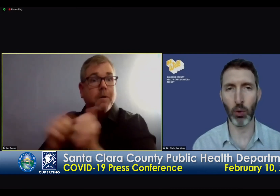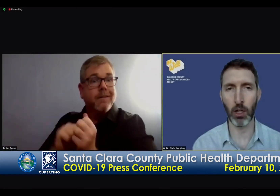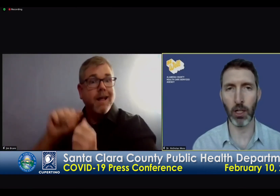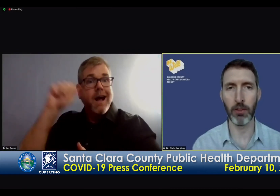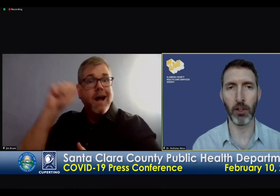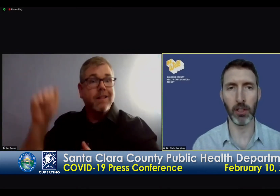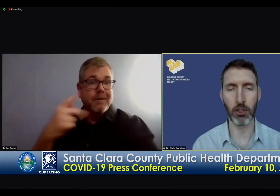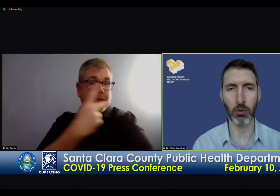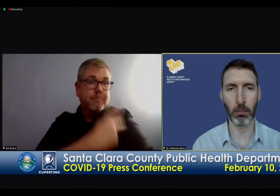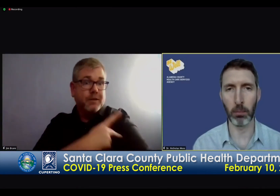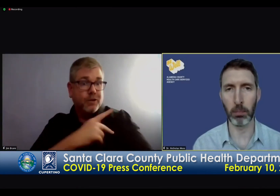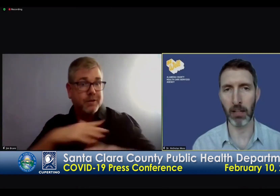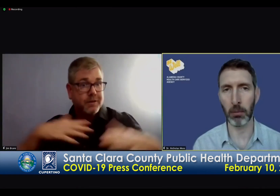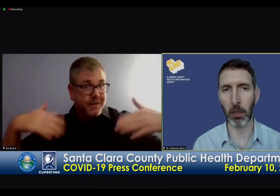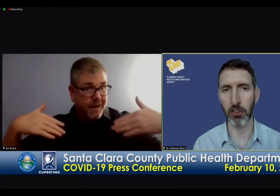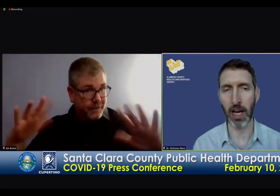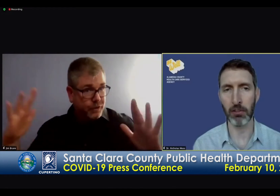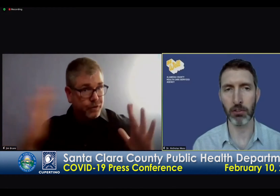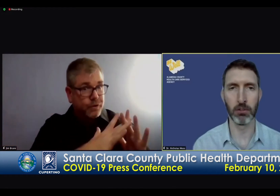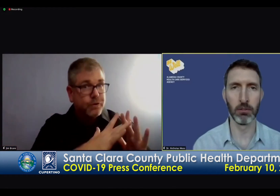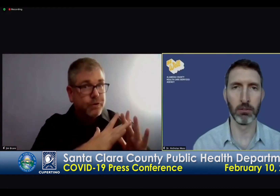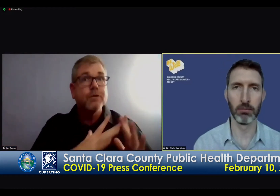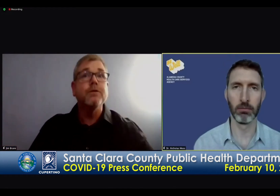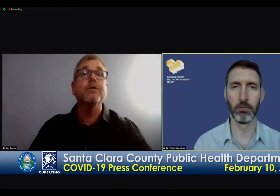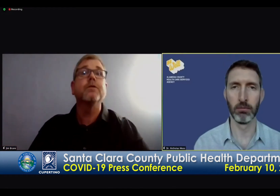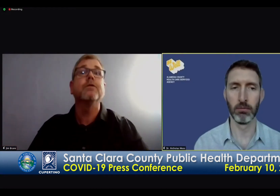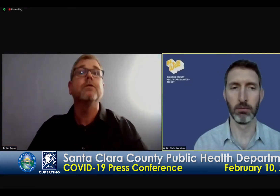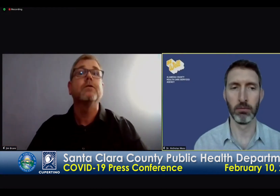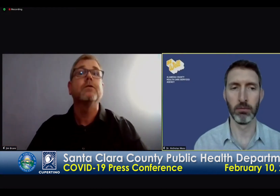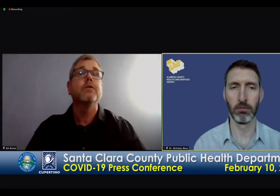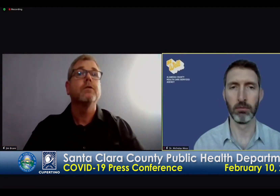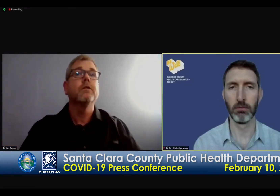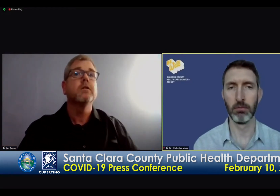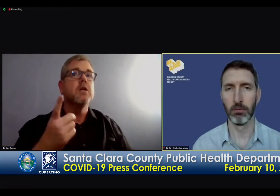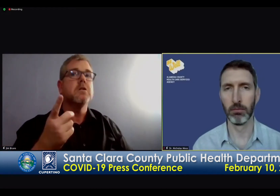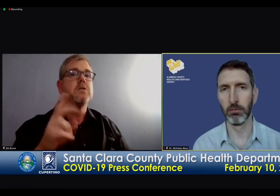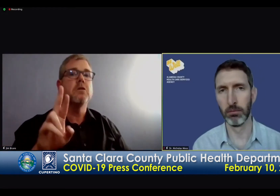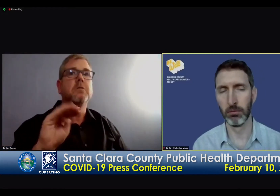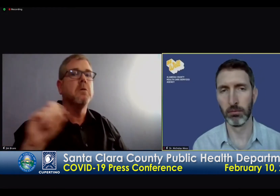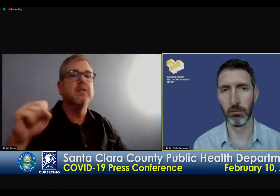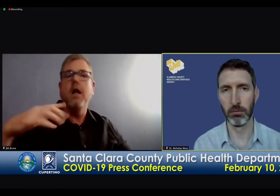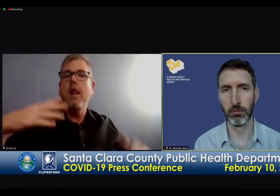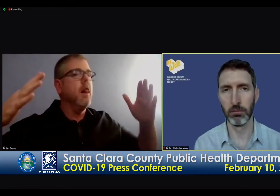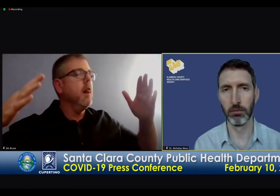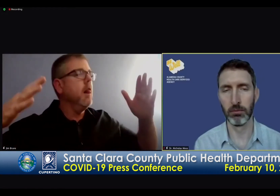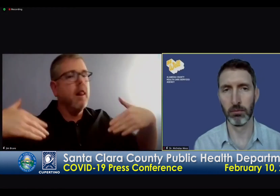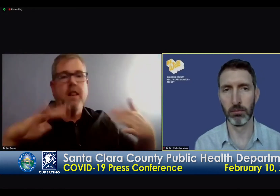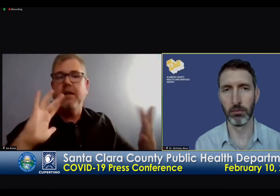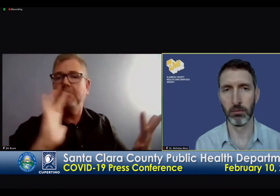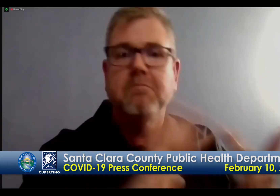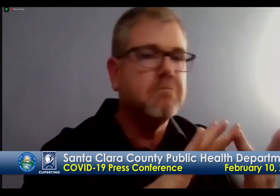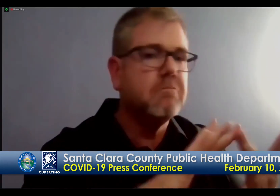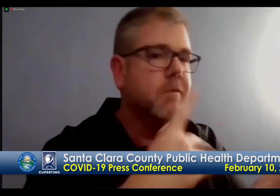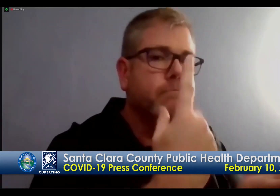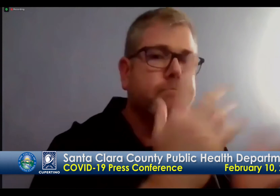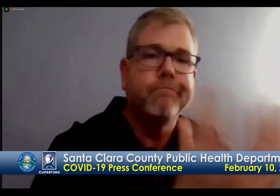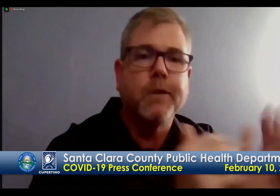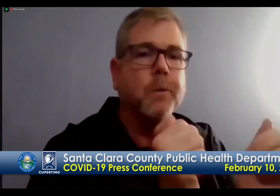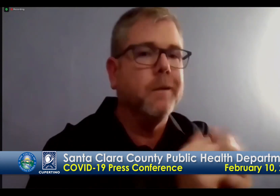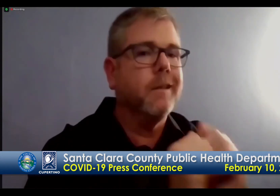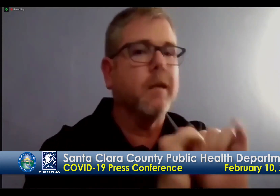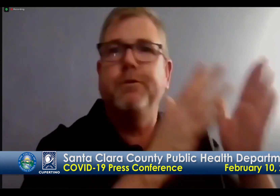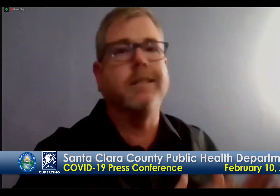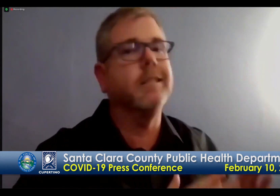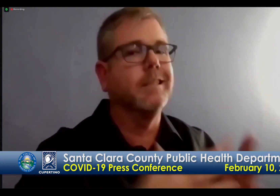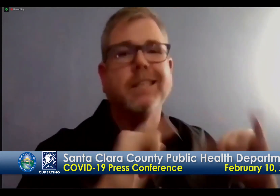for the latest report back from our staff. Thank you. Our next question will come from Kate Larson